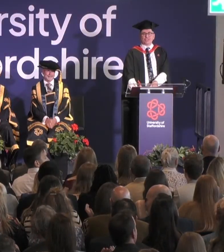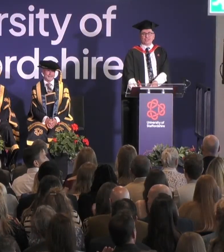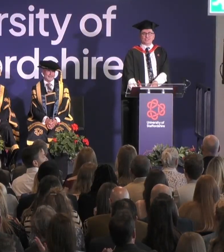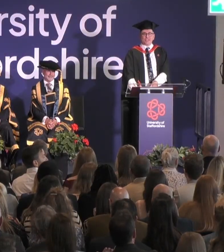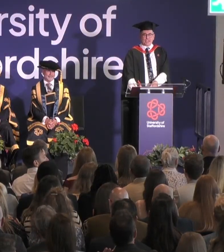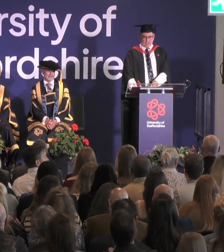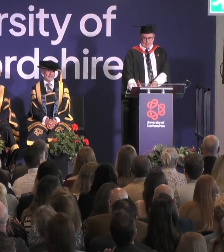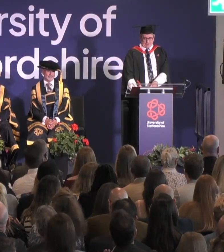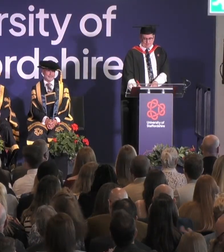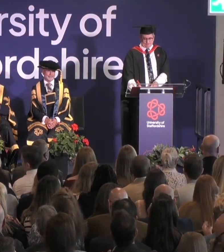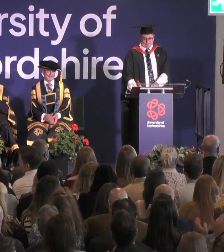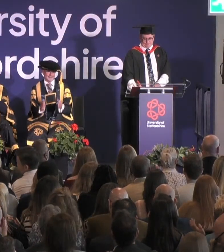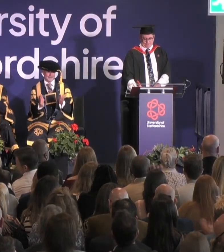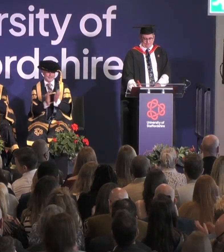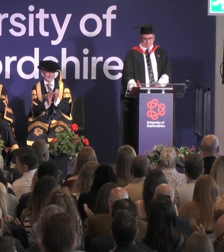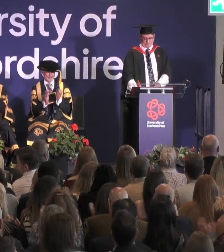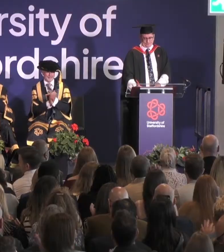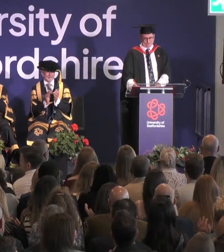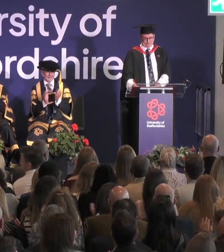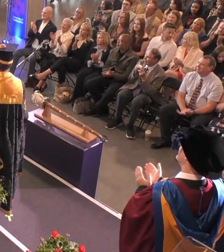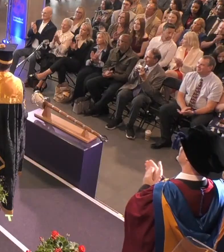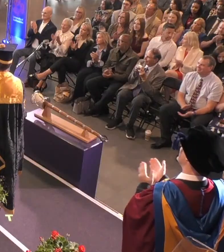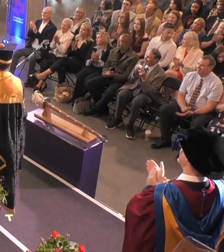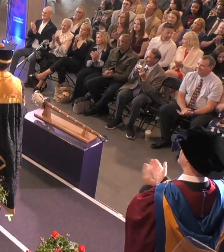Yao Ting Singh.